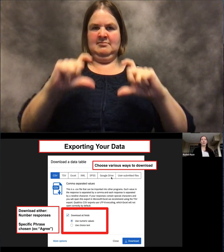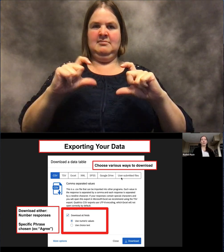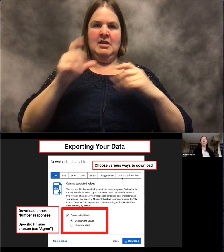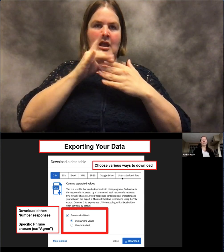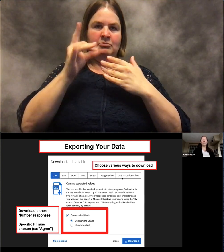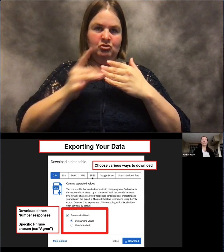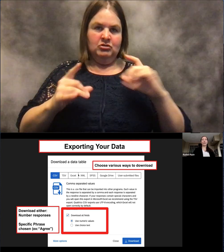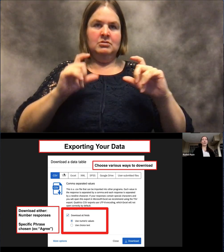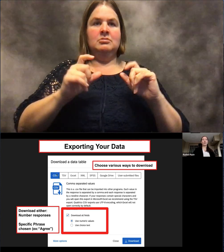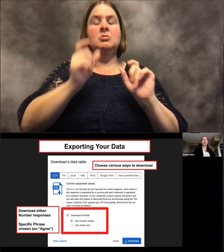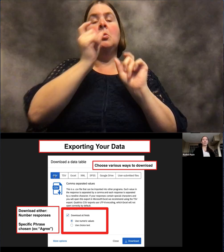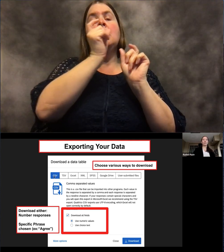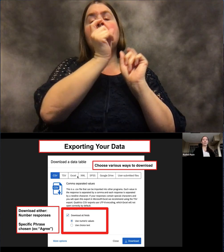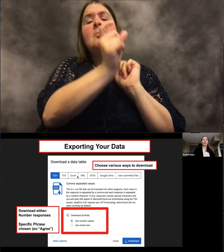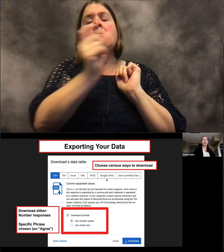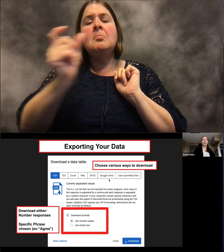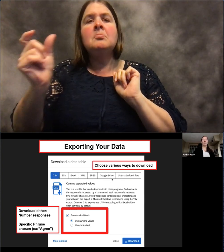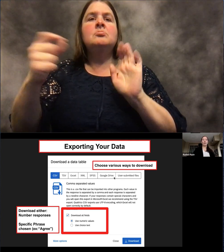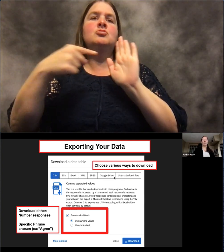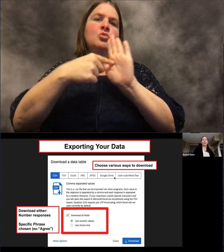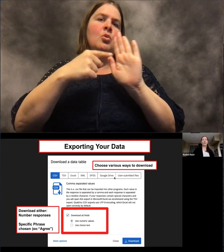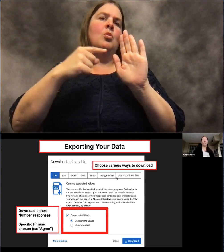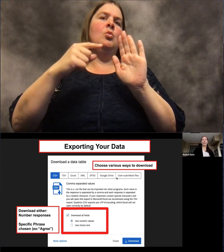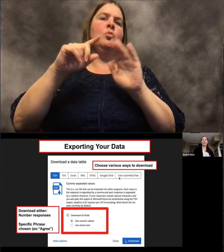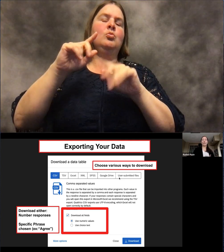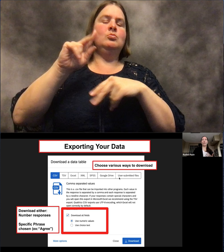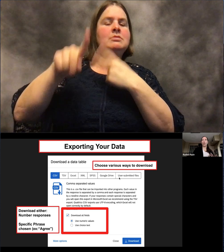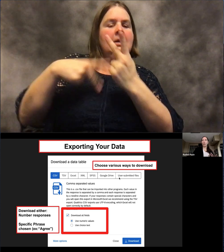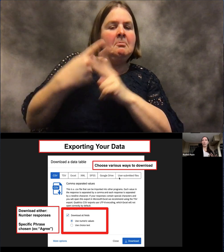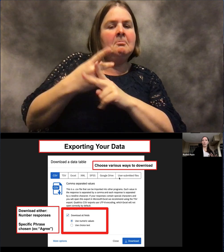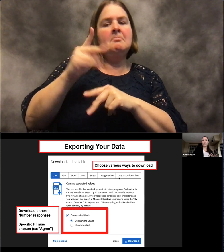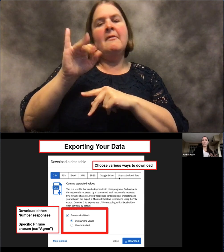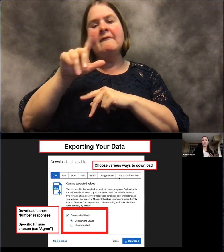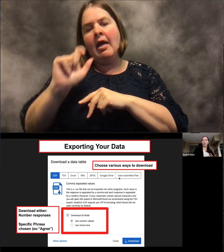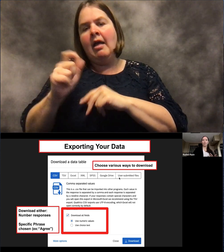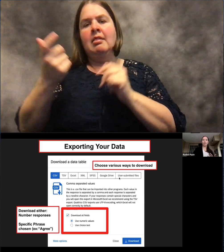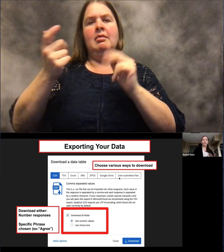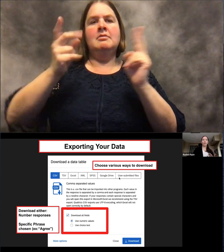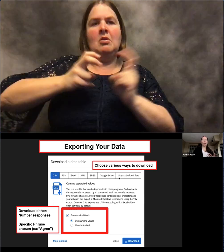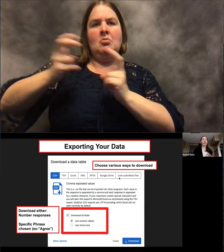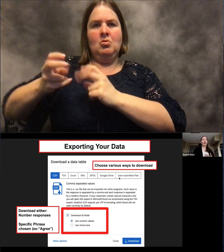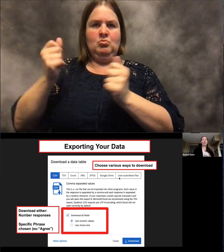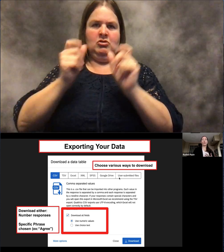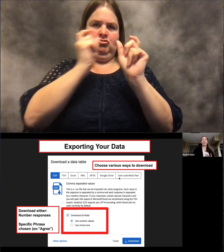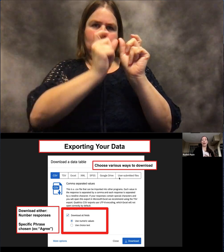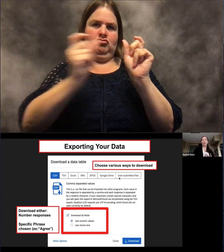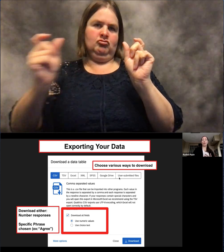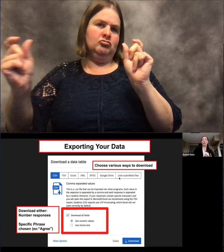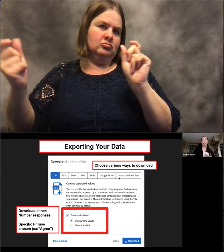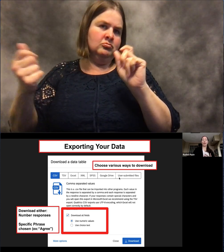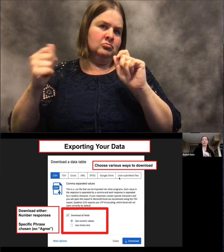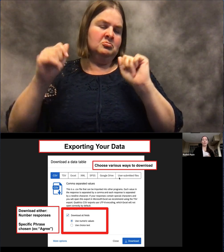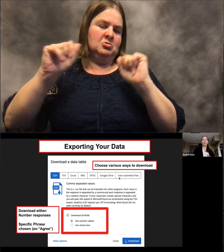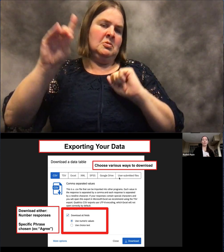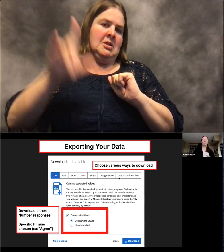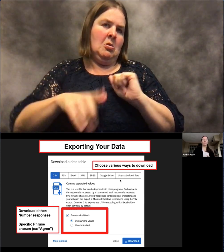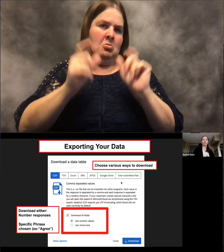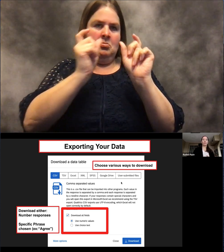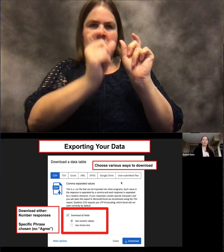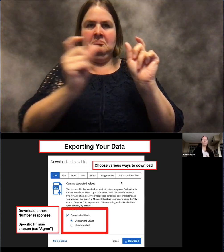So in these boxes here, there are various different versions of how you can download your data.